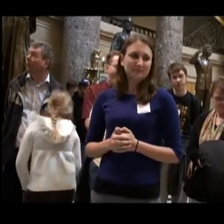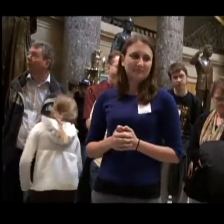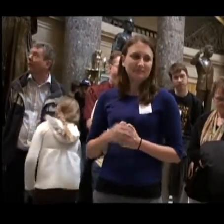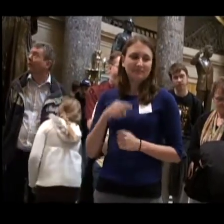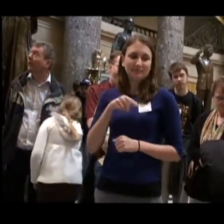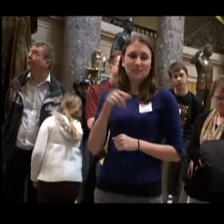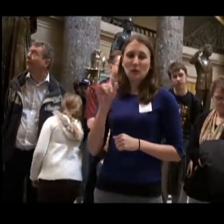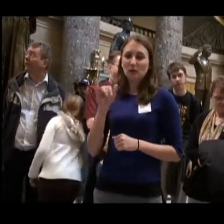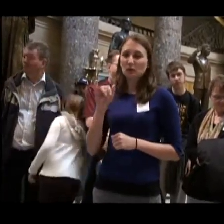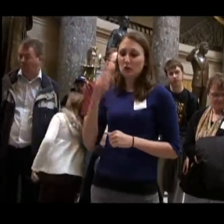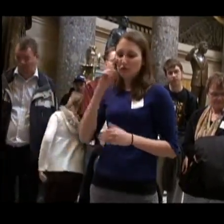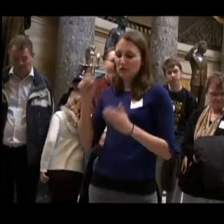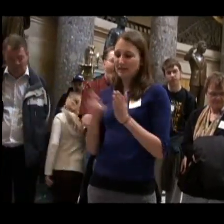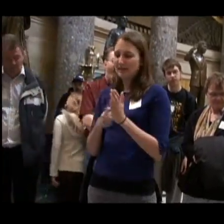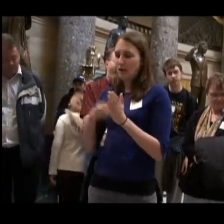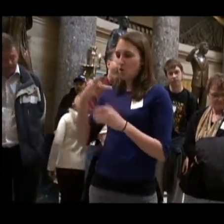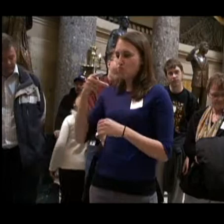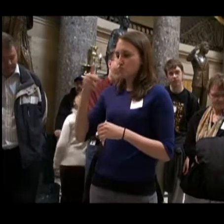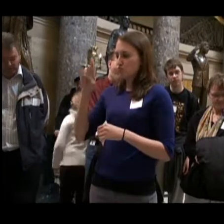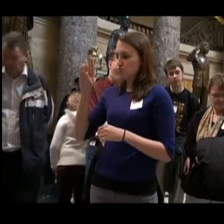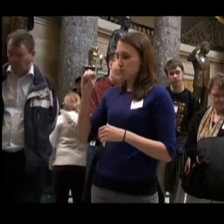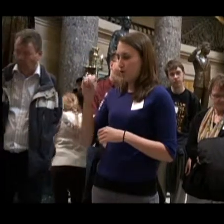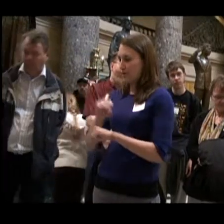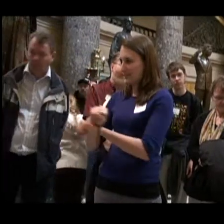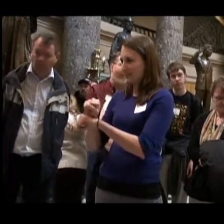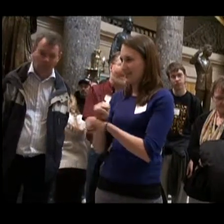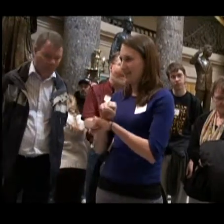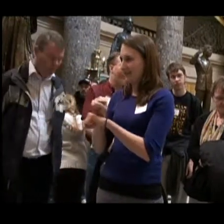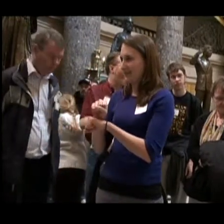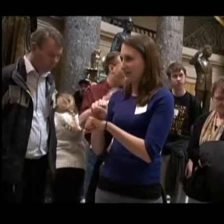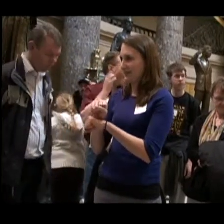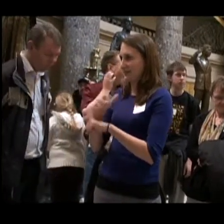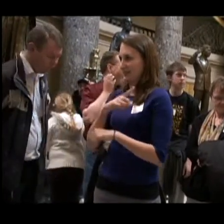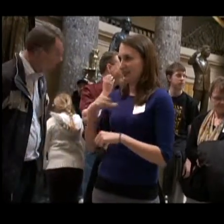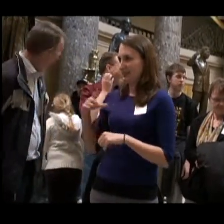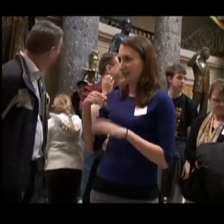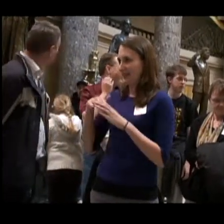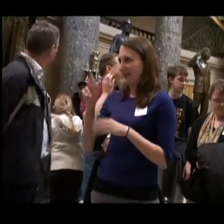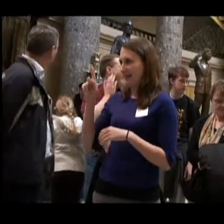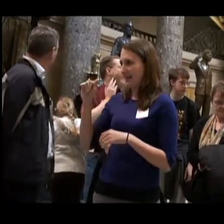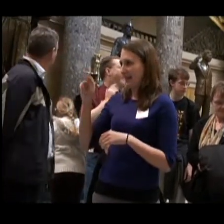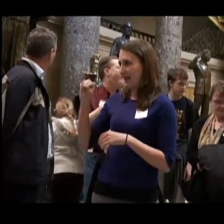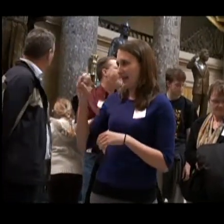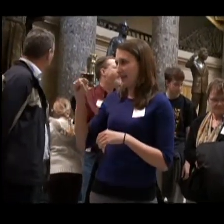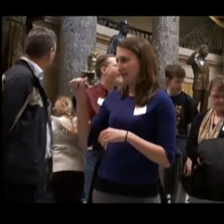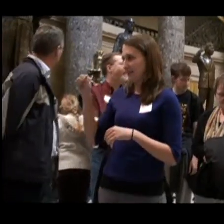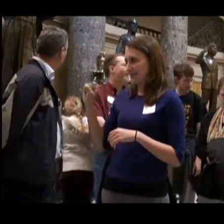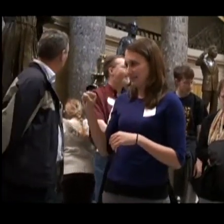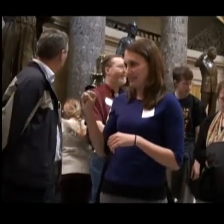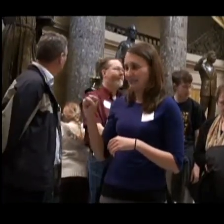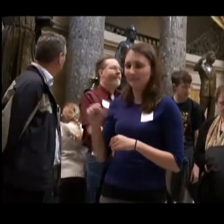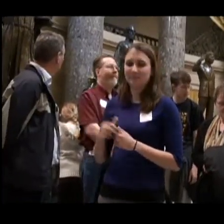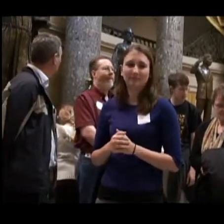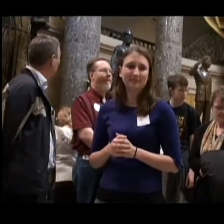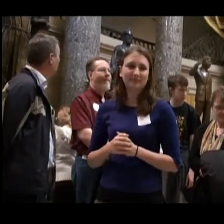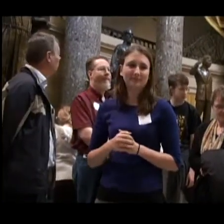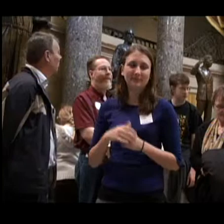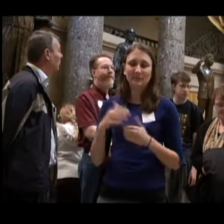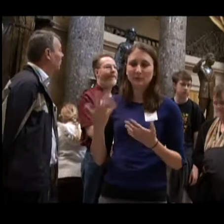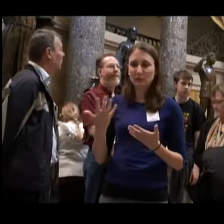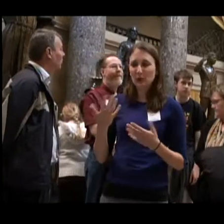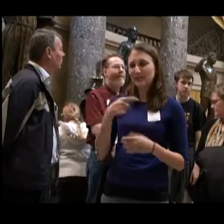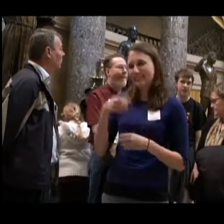recognized the pro-slavery legislation in Kansas that brought us even faster. So